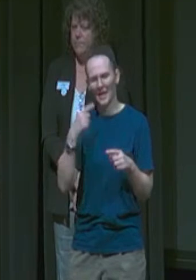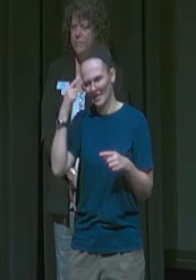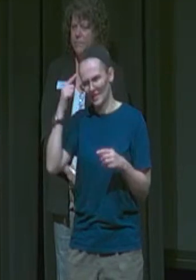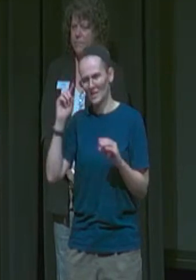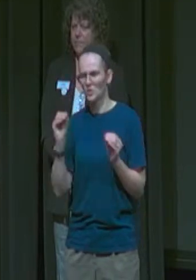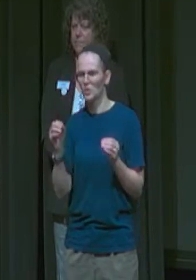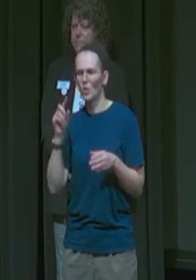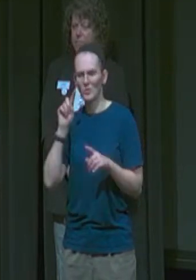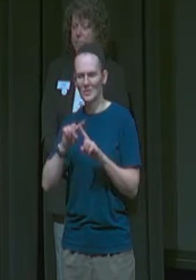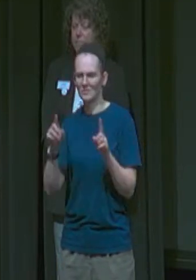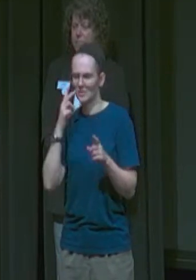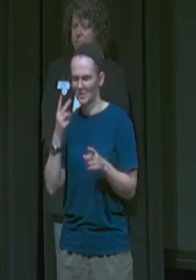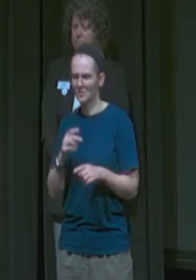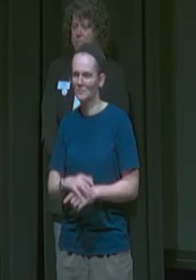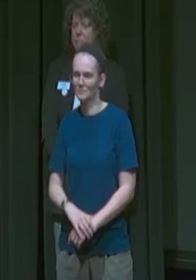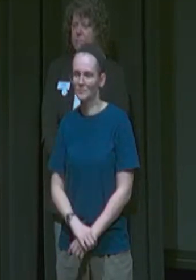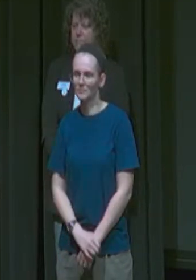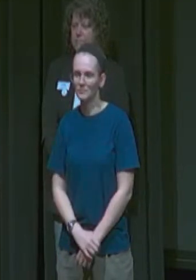here.